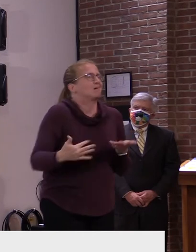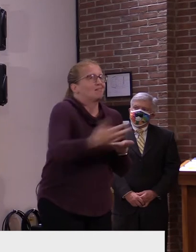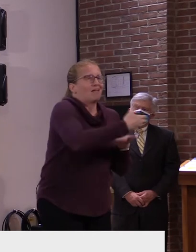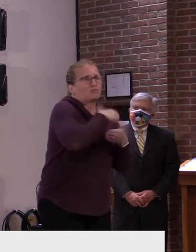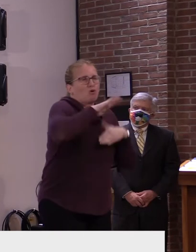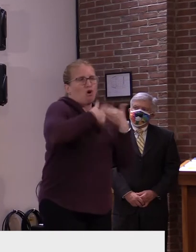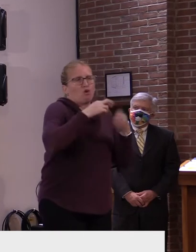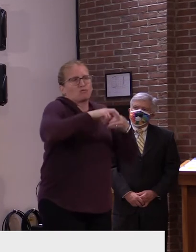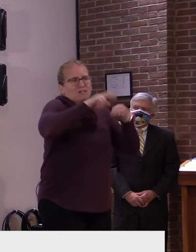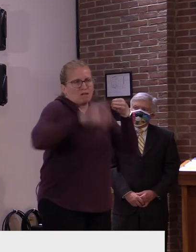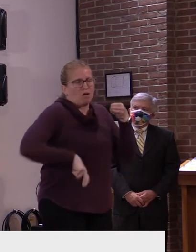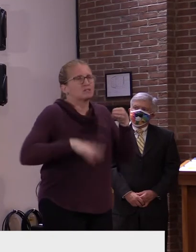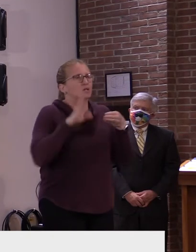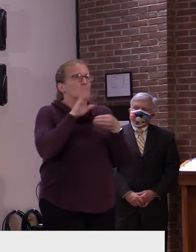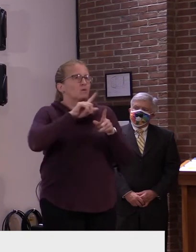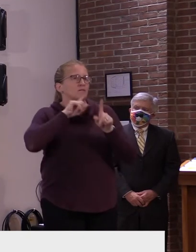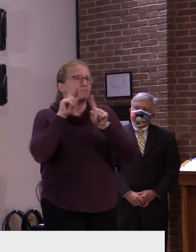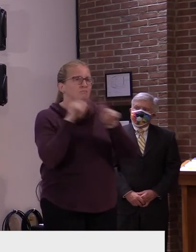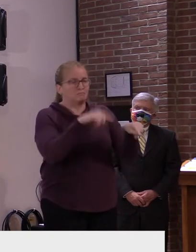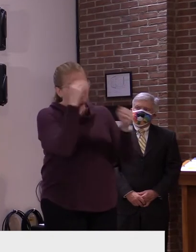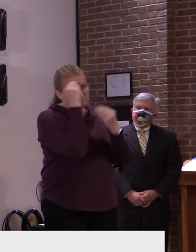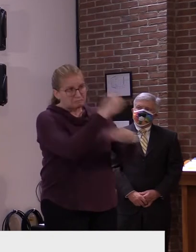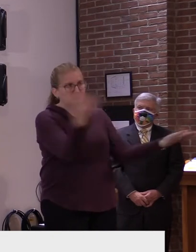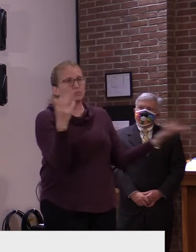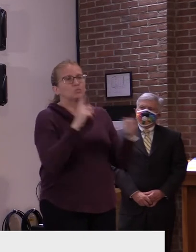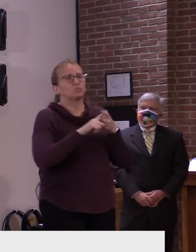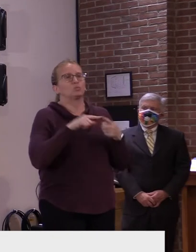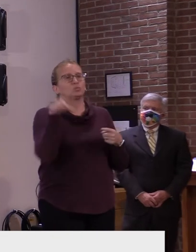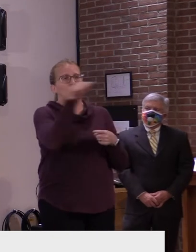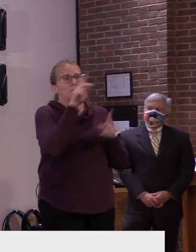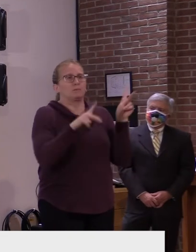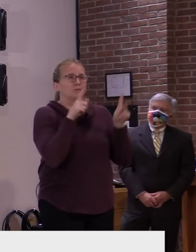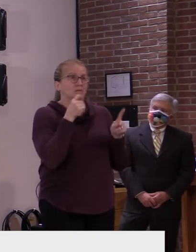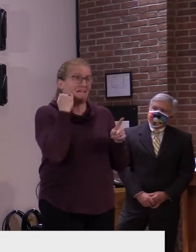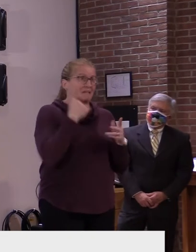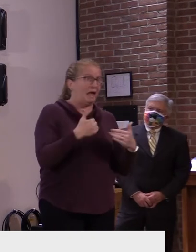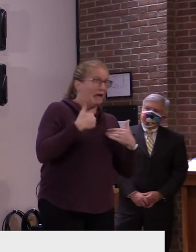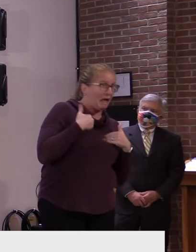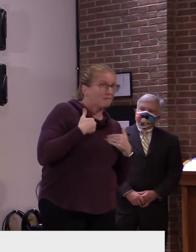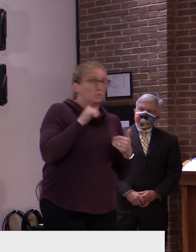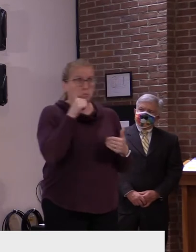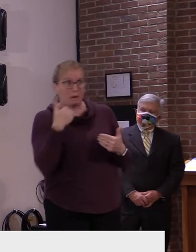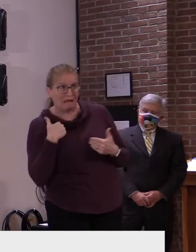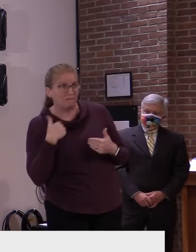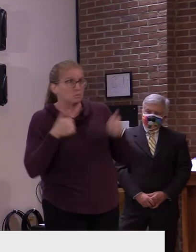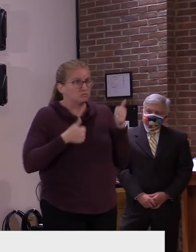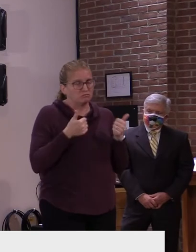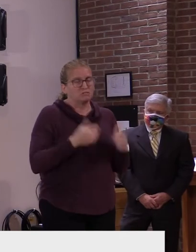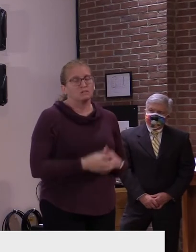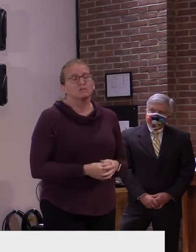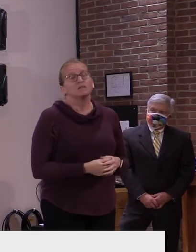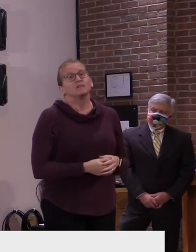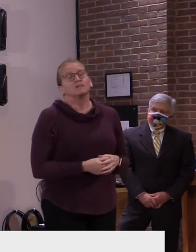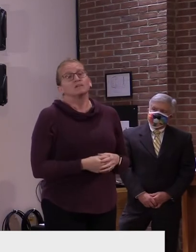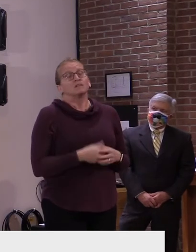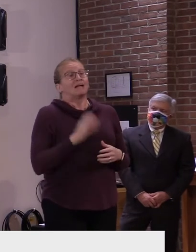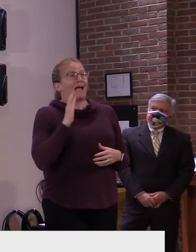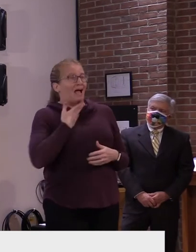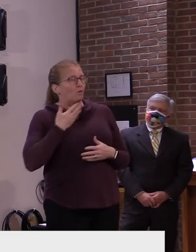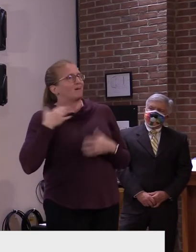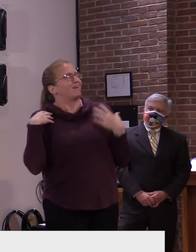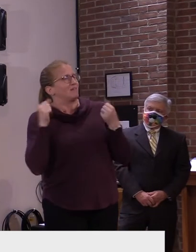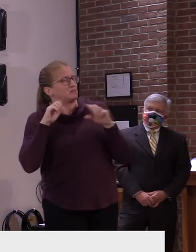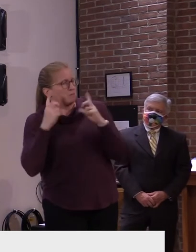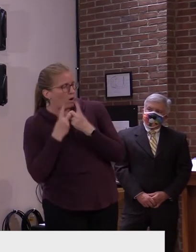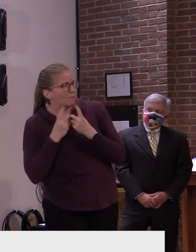results directly to the individual our health department epidemiologists and public health nurses will as